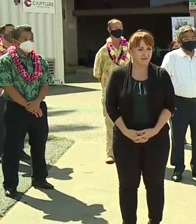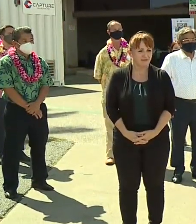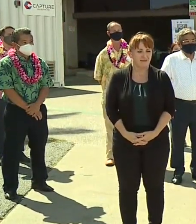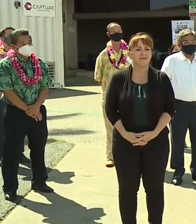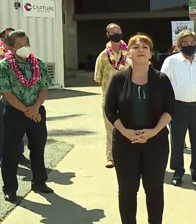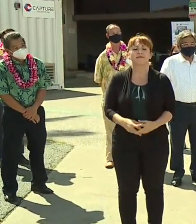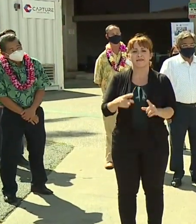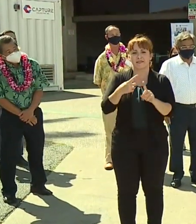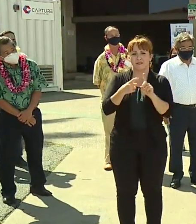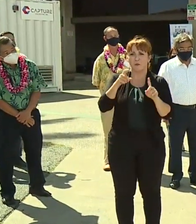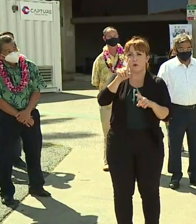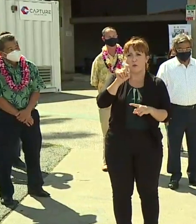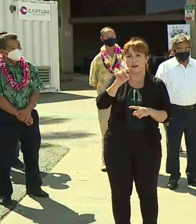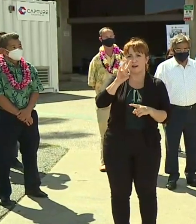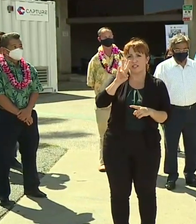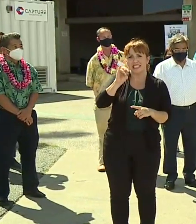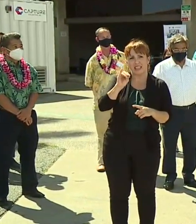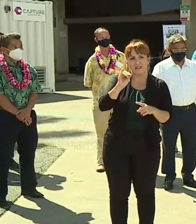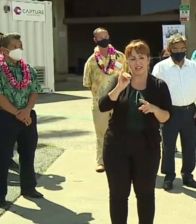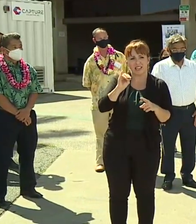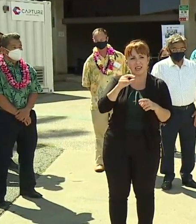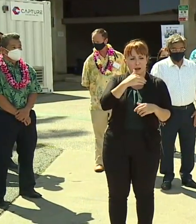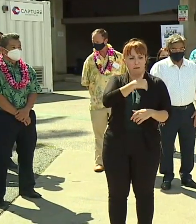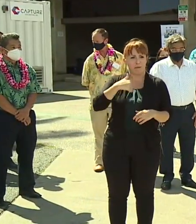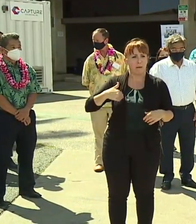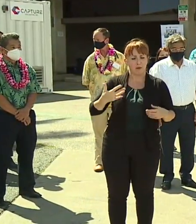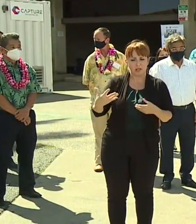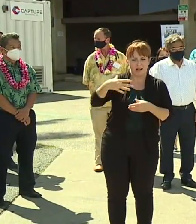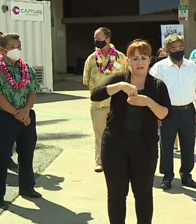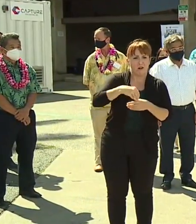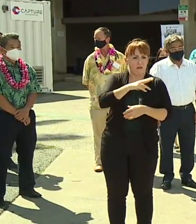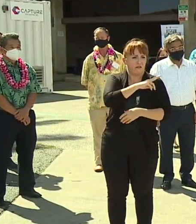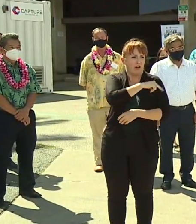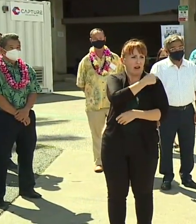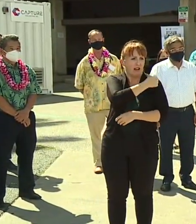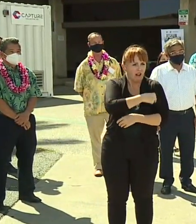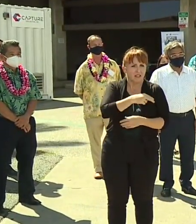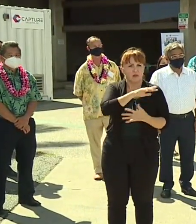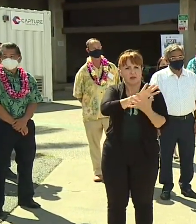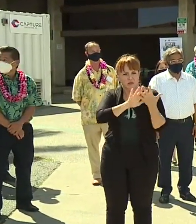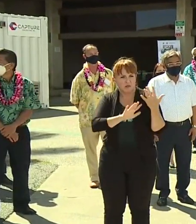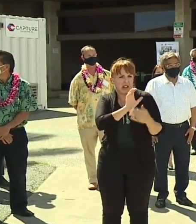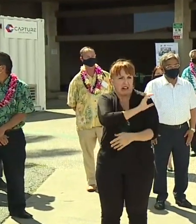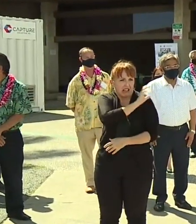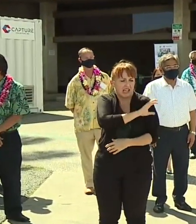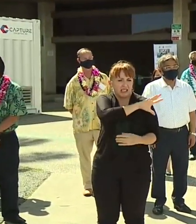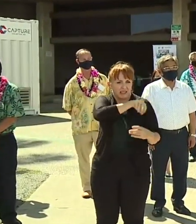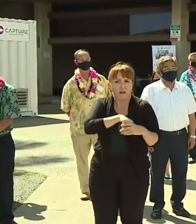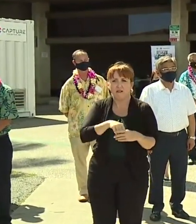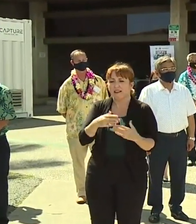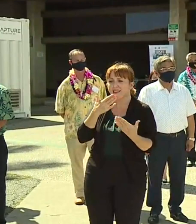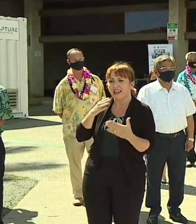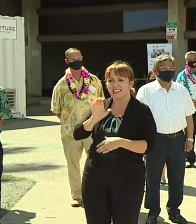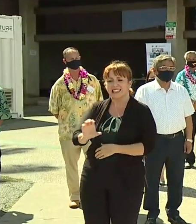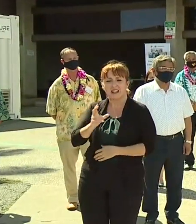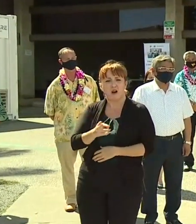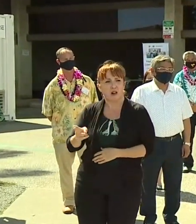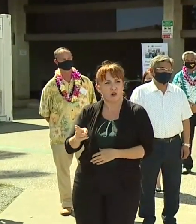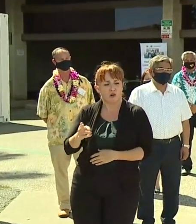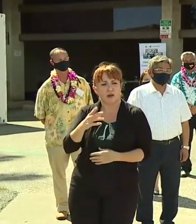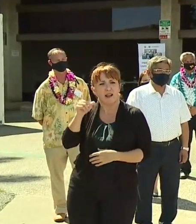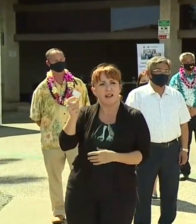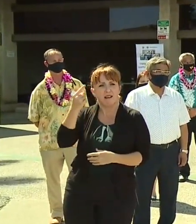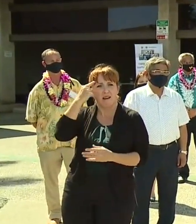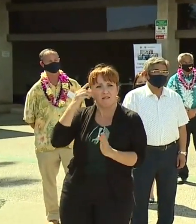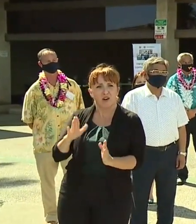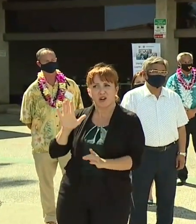On behalf of our 170 healthcare member organizations on the, across the state, we'd like to thank the City and County of Honolulu and the